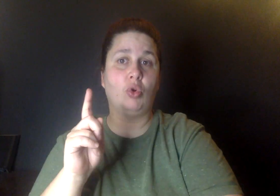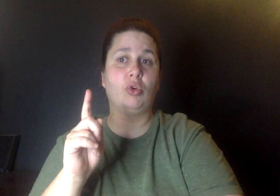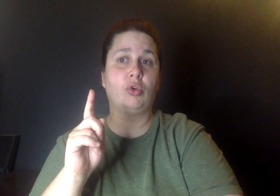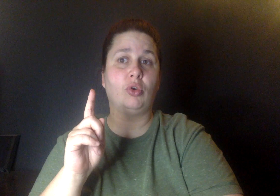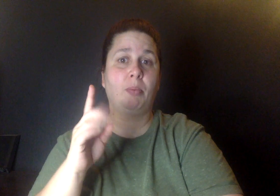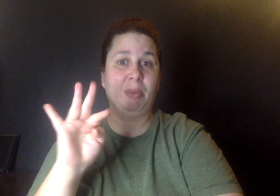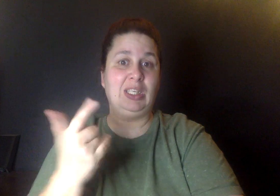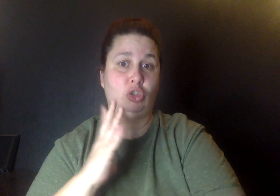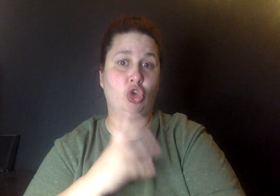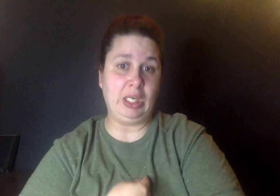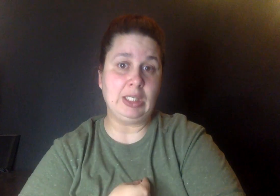being trained.